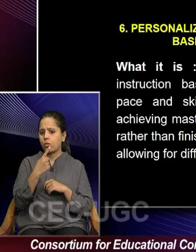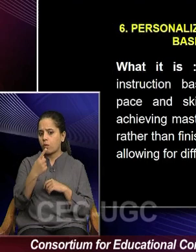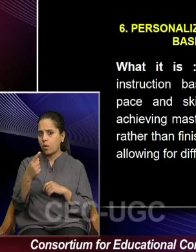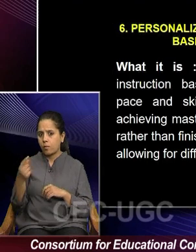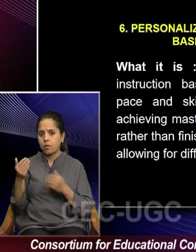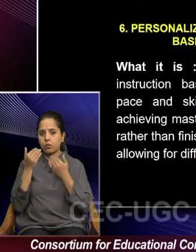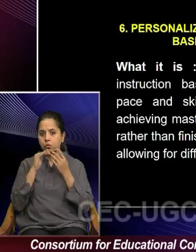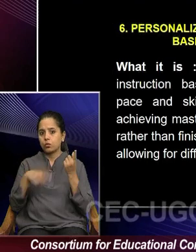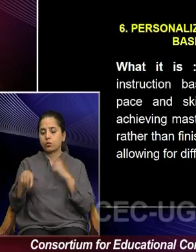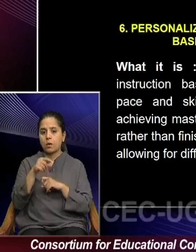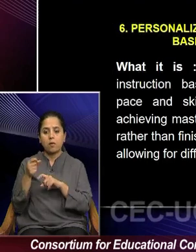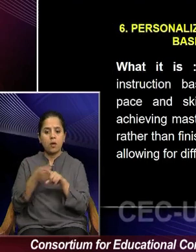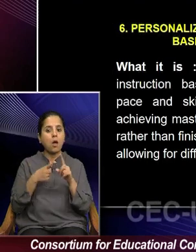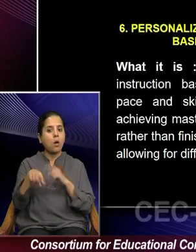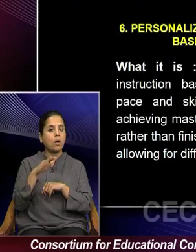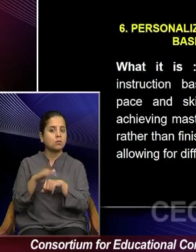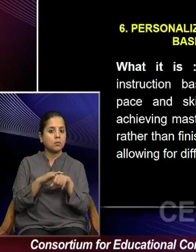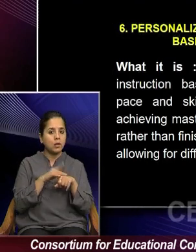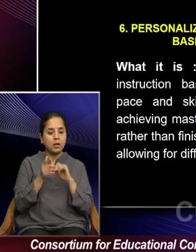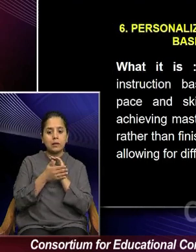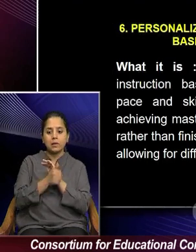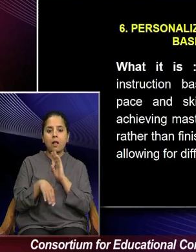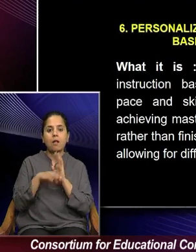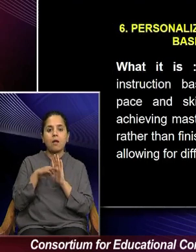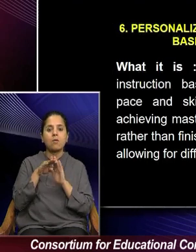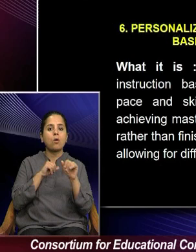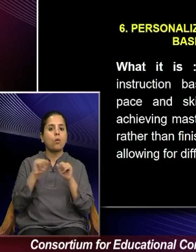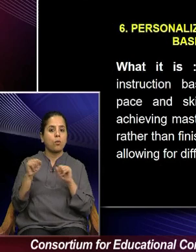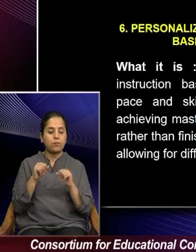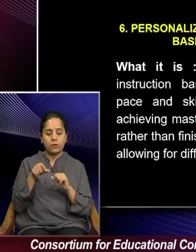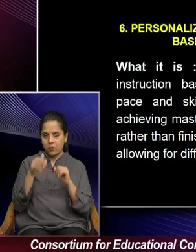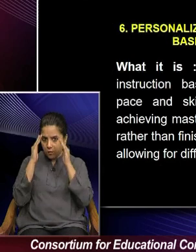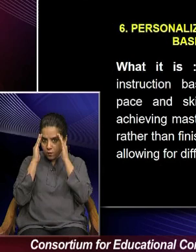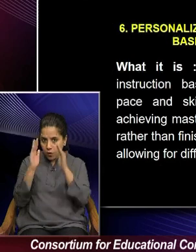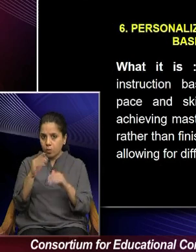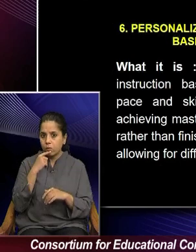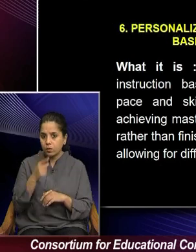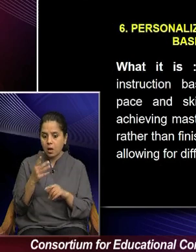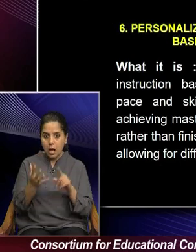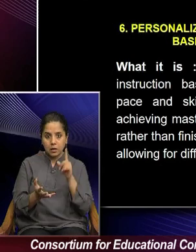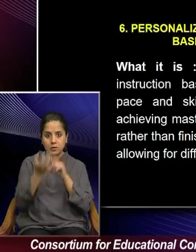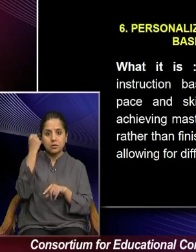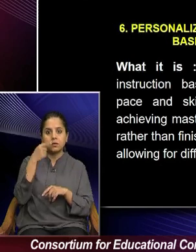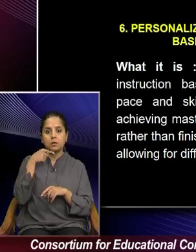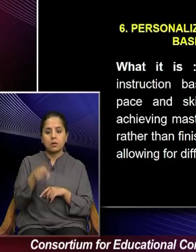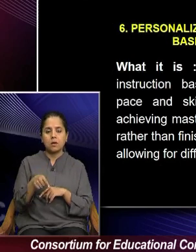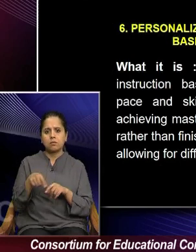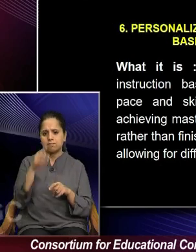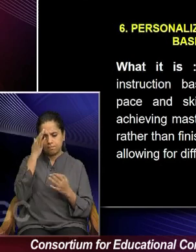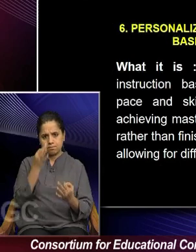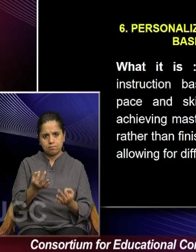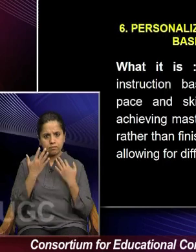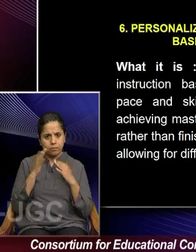student pace and the skill level. It focuses on achieving a mastery